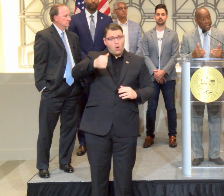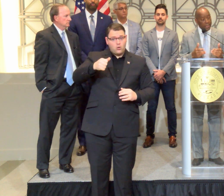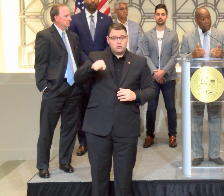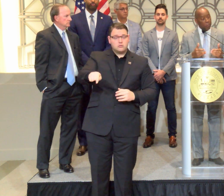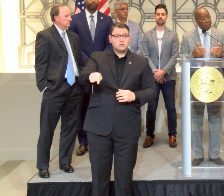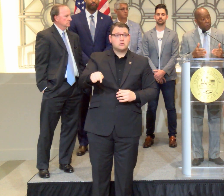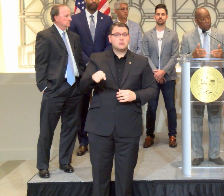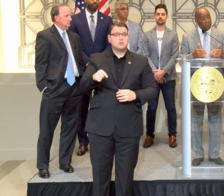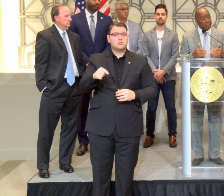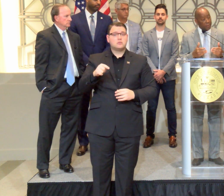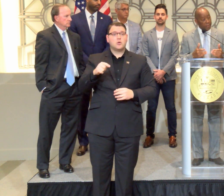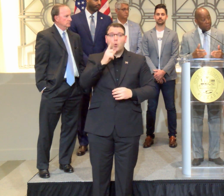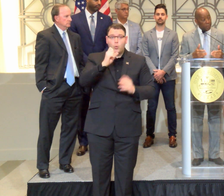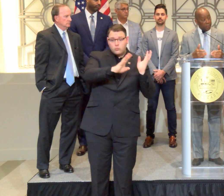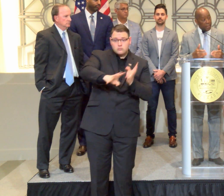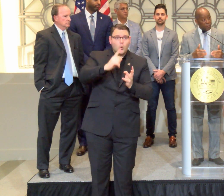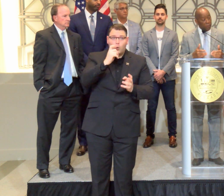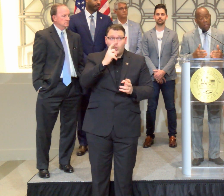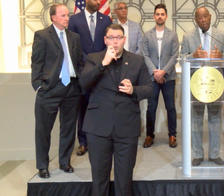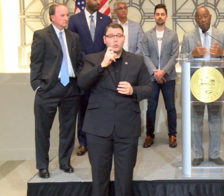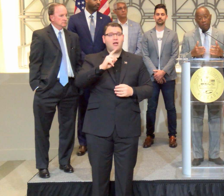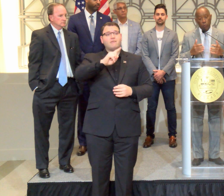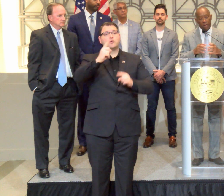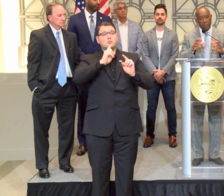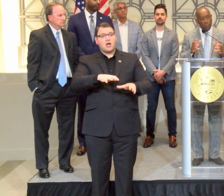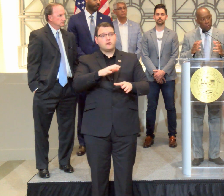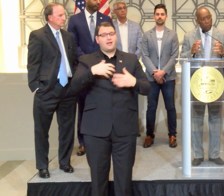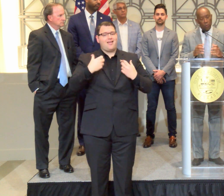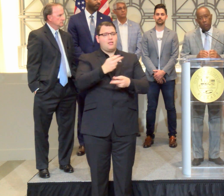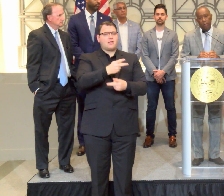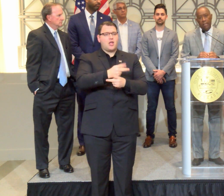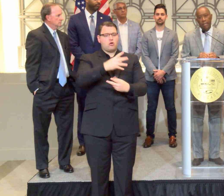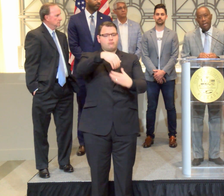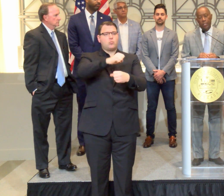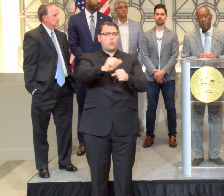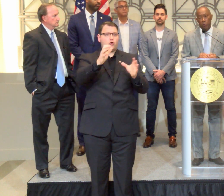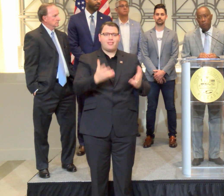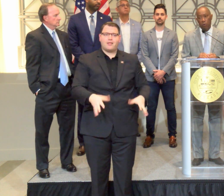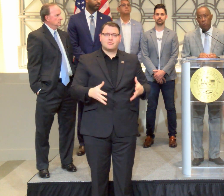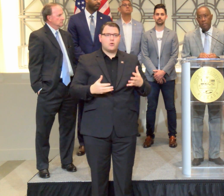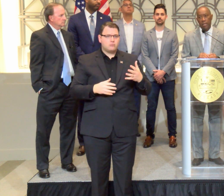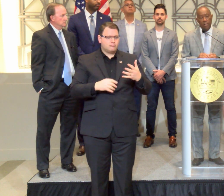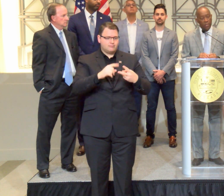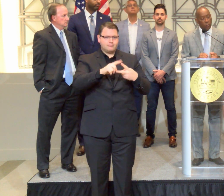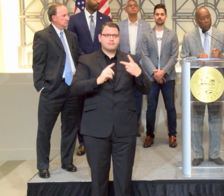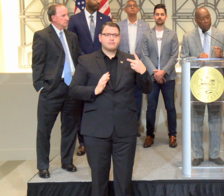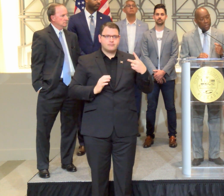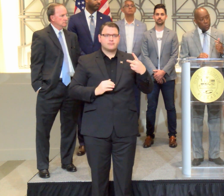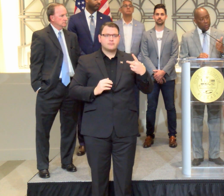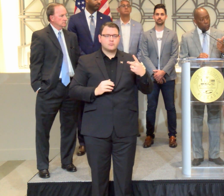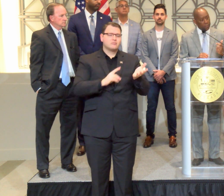as we stand it up will be first responders and healthcare providers. And then the way the protocol will be as we move forward is that